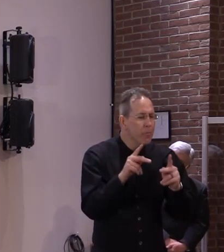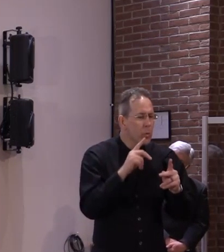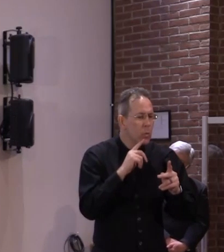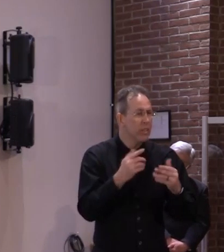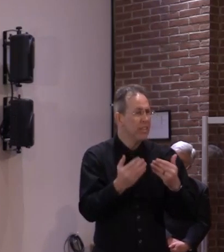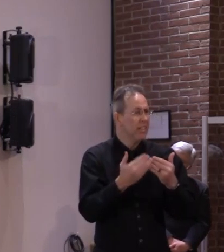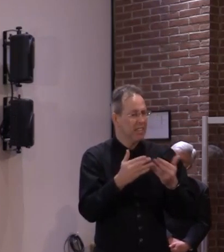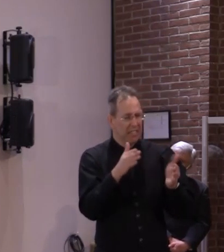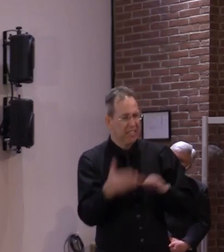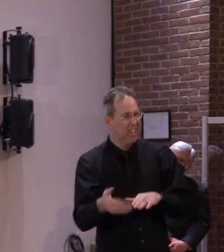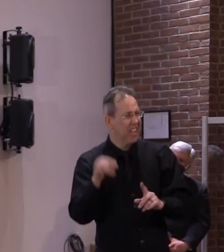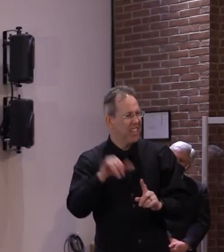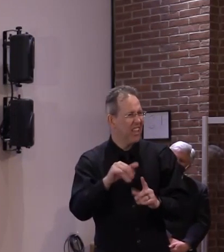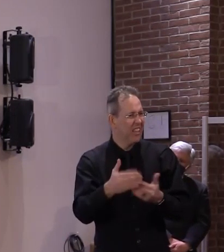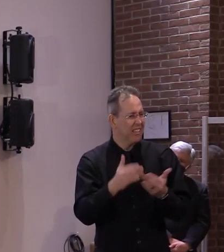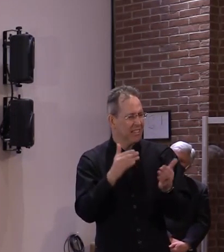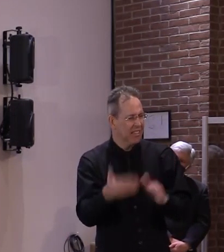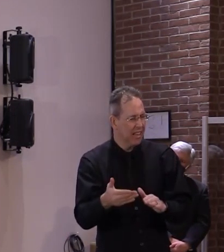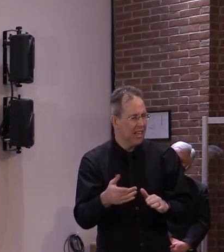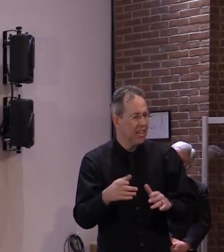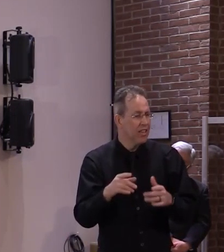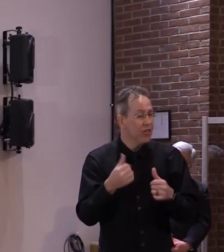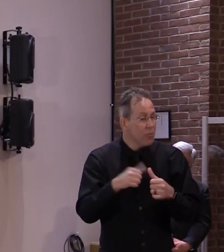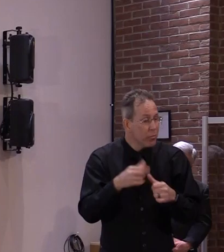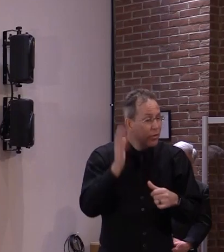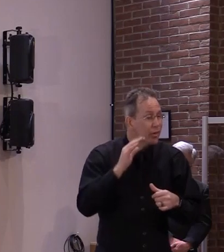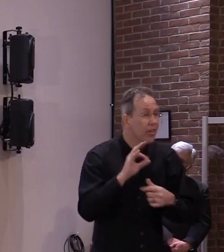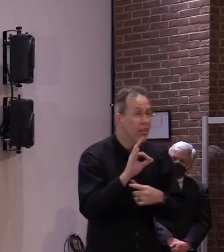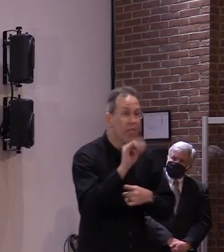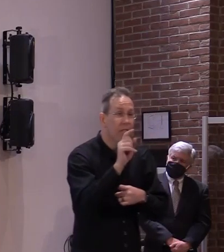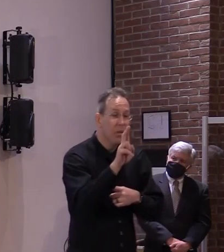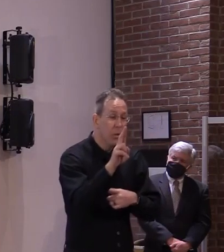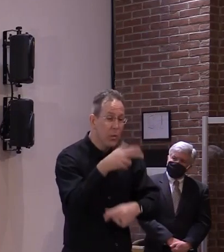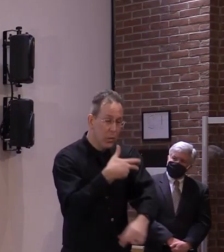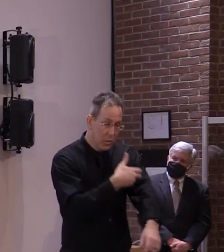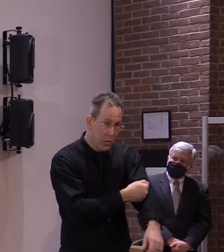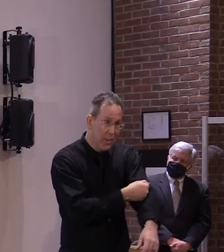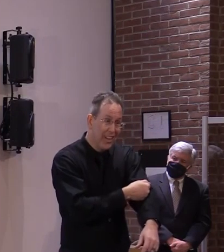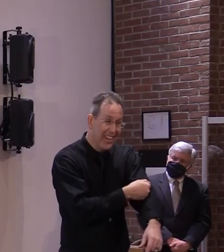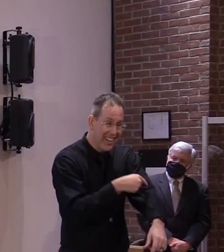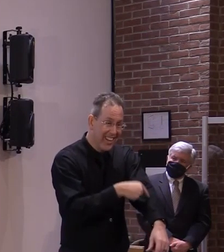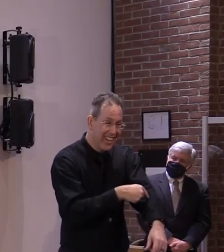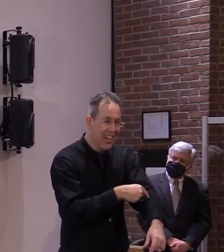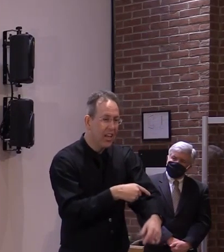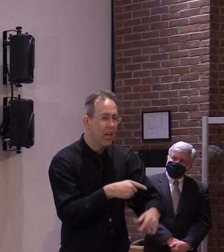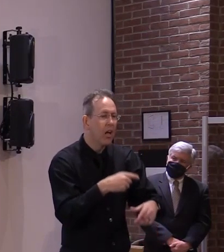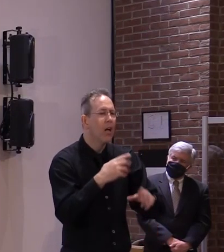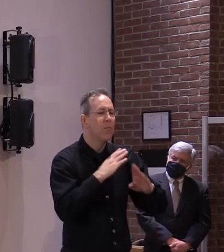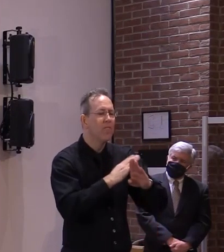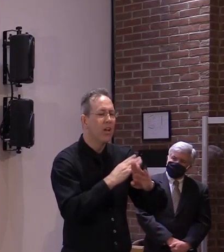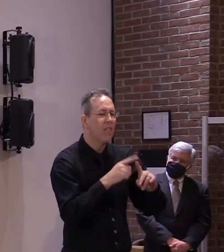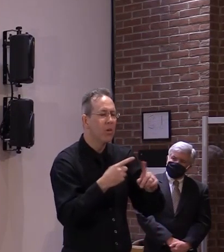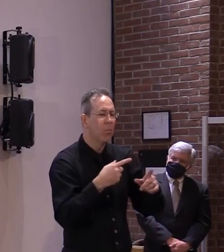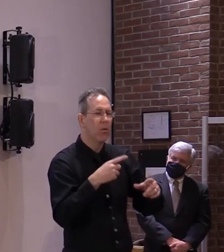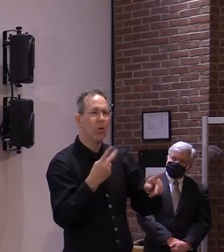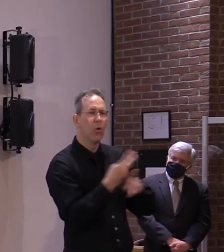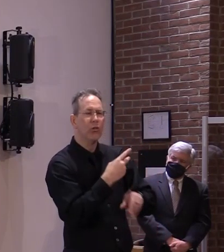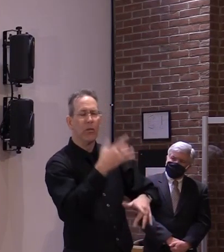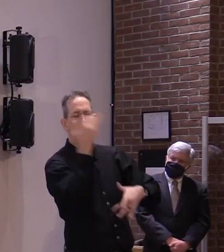is will it prevent you from getting major symptomatic illness that could put you in the hospital or cost you your life